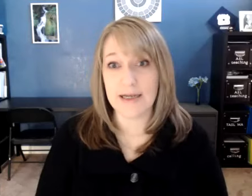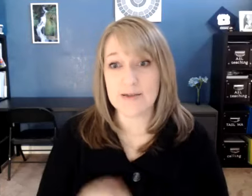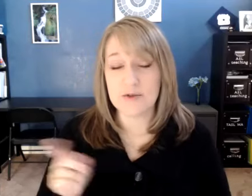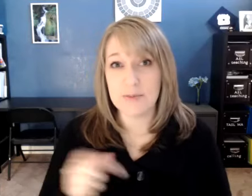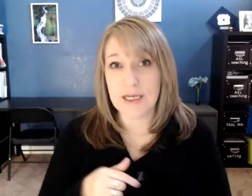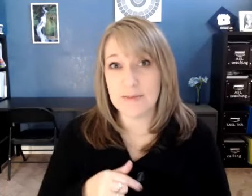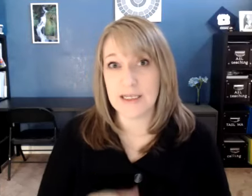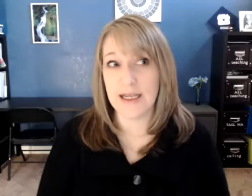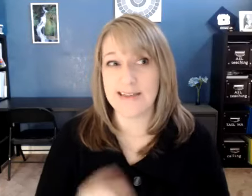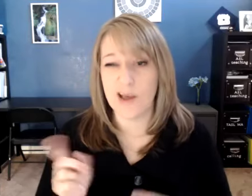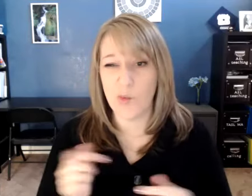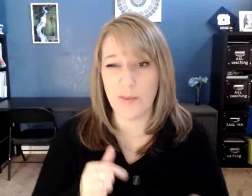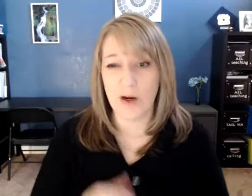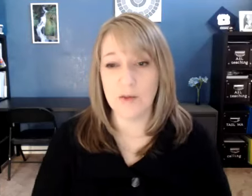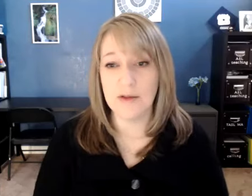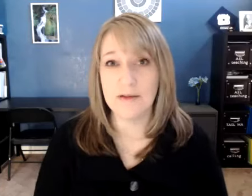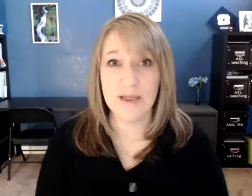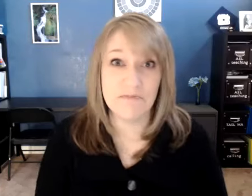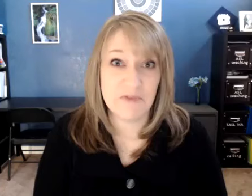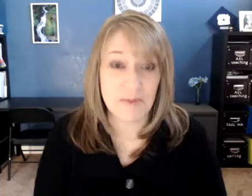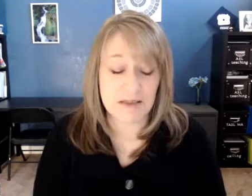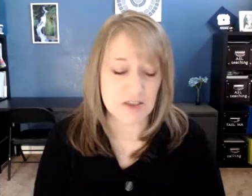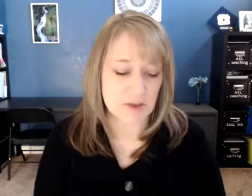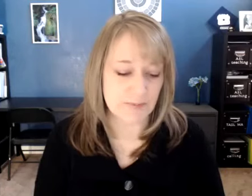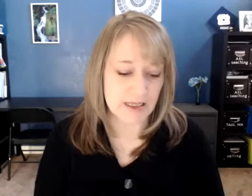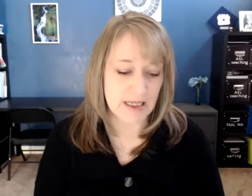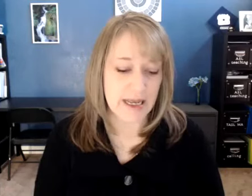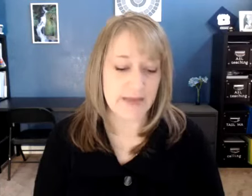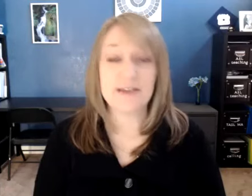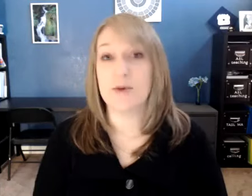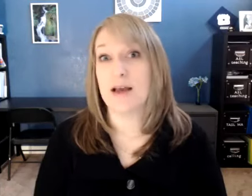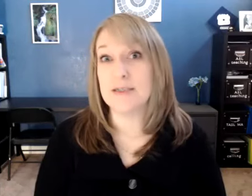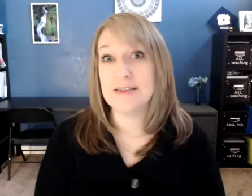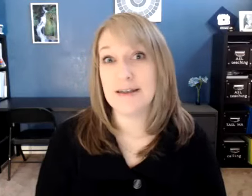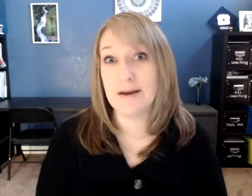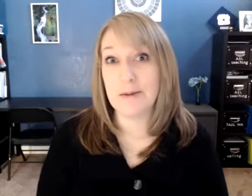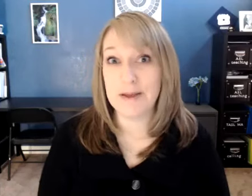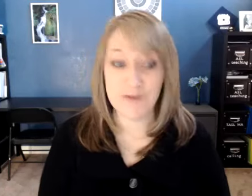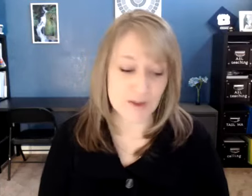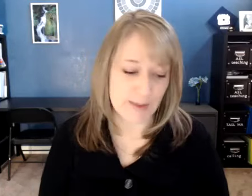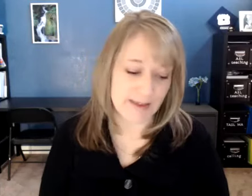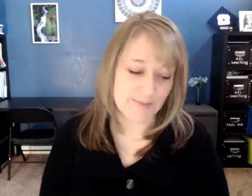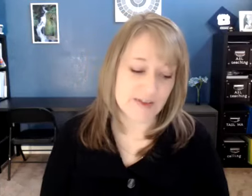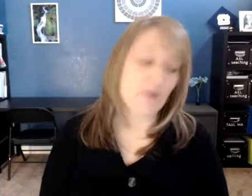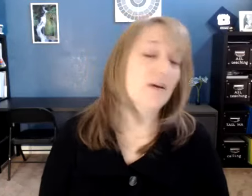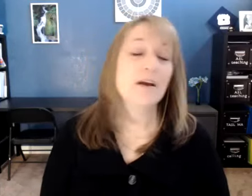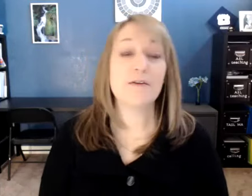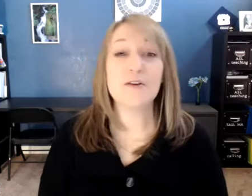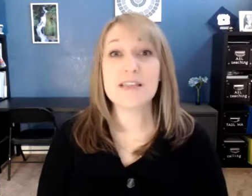And so sometimes in ASL, we borrow a little bit from English. And that's what happens in fingerspelling. So the first sign